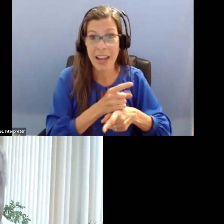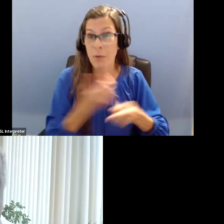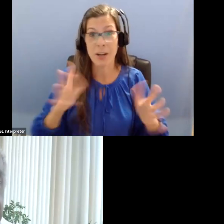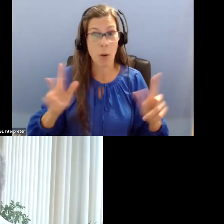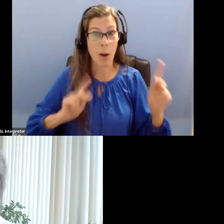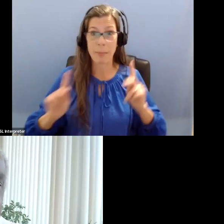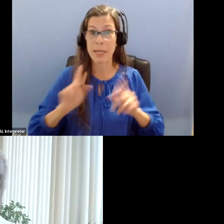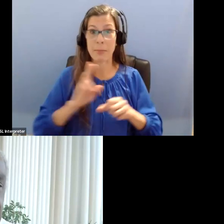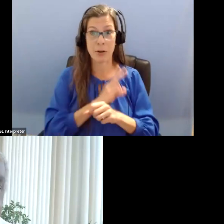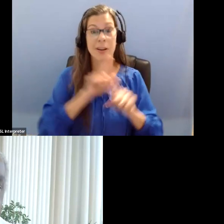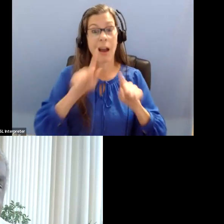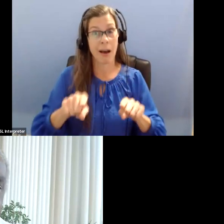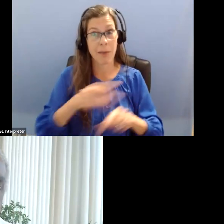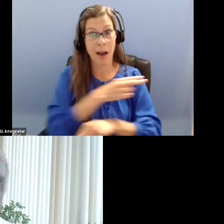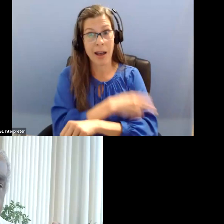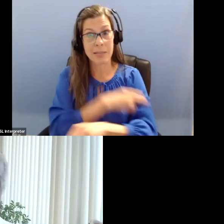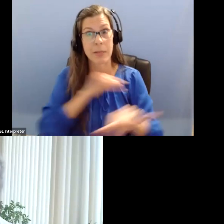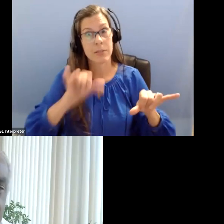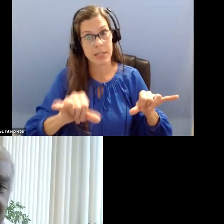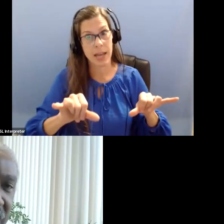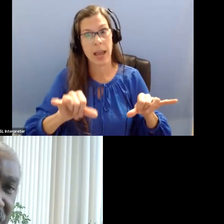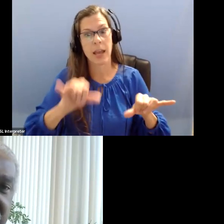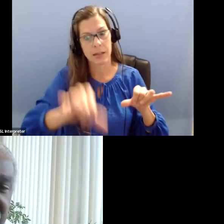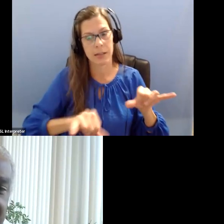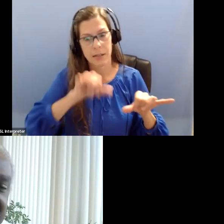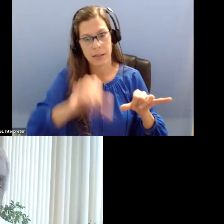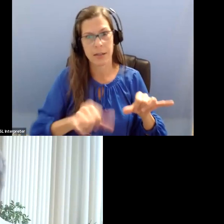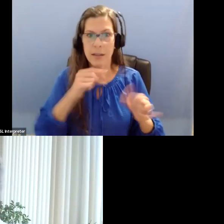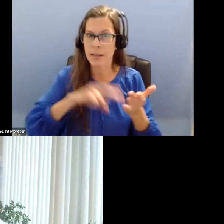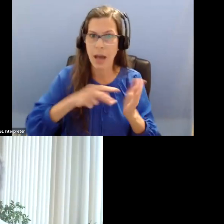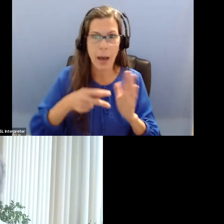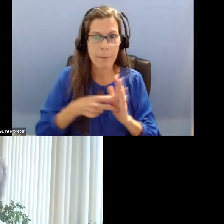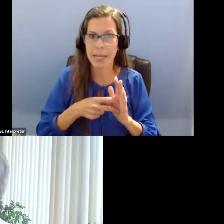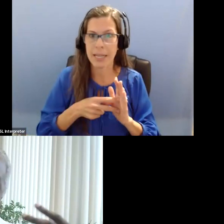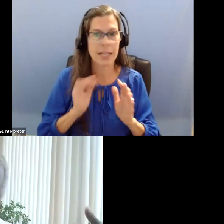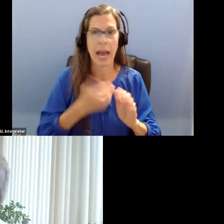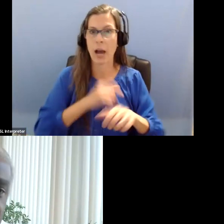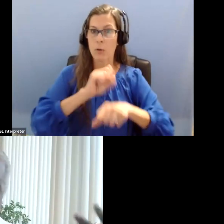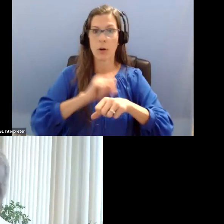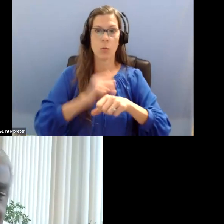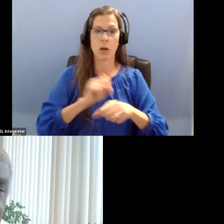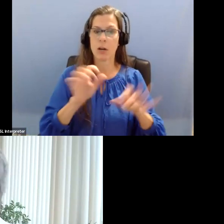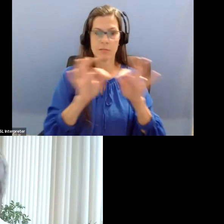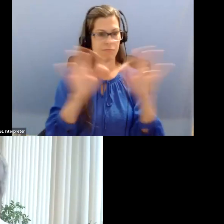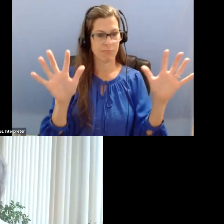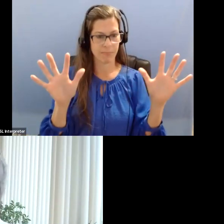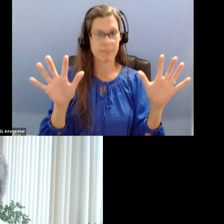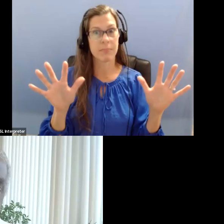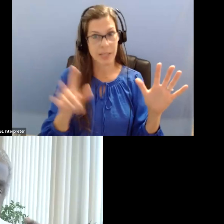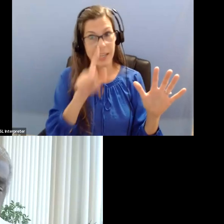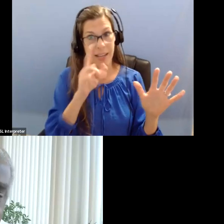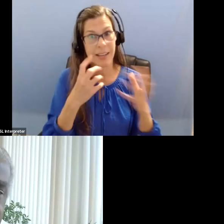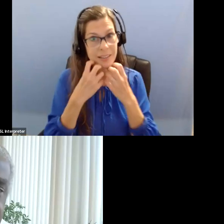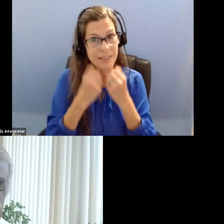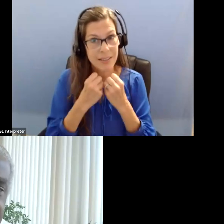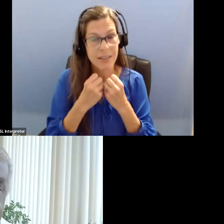units. But it doesn't mean that what we do here at Harborview isn't valued. And so I have to remember that, again,